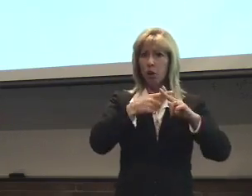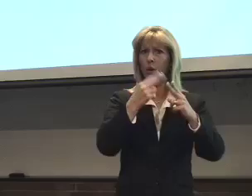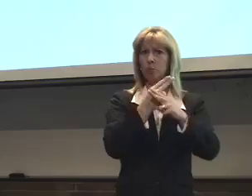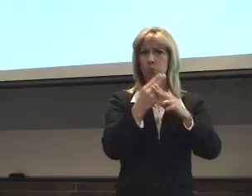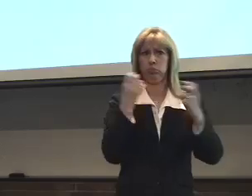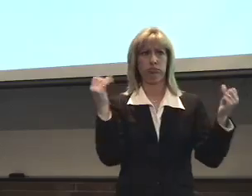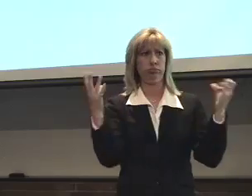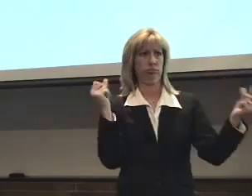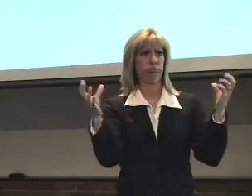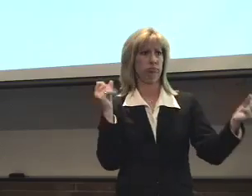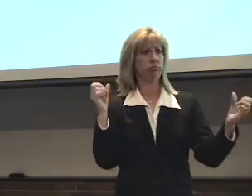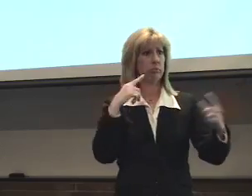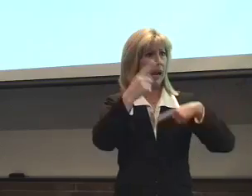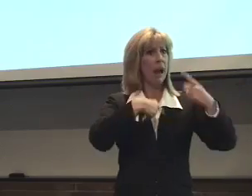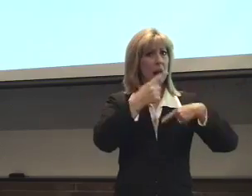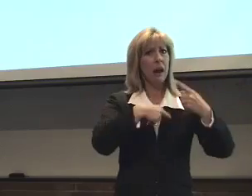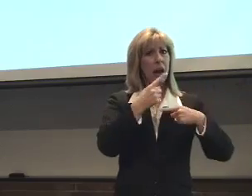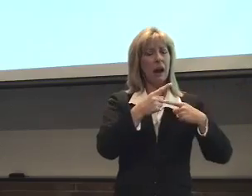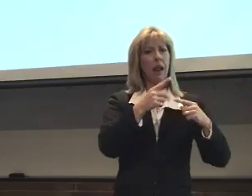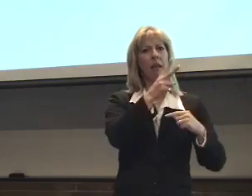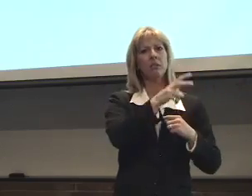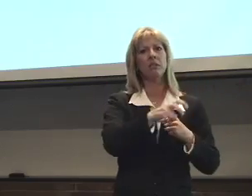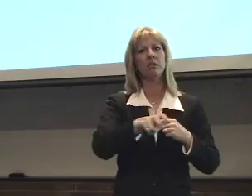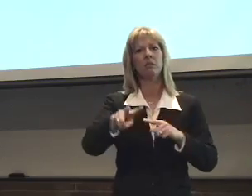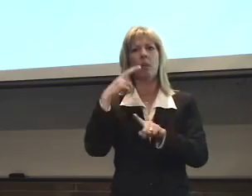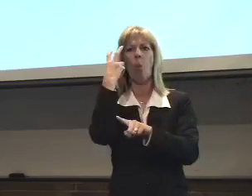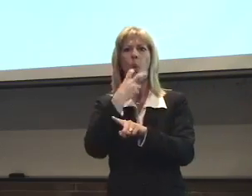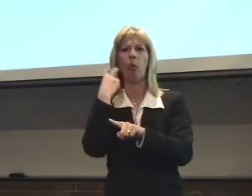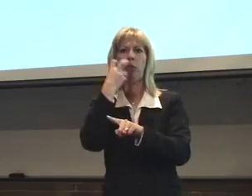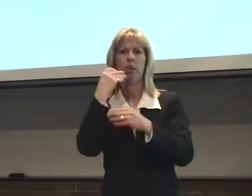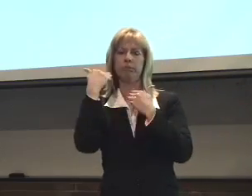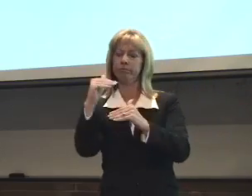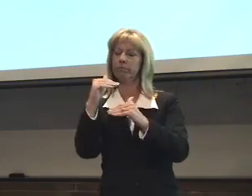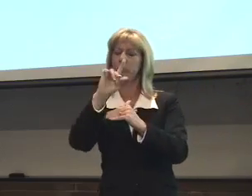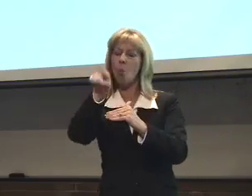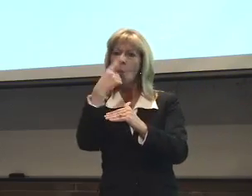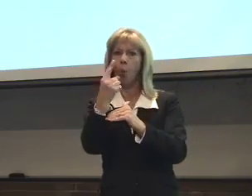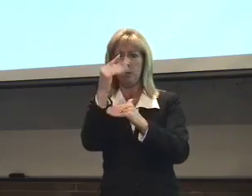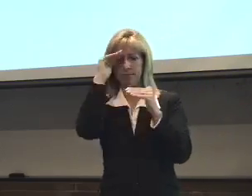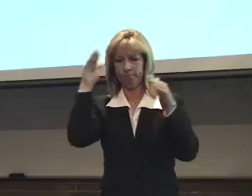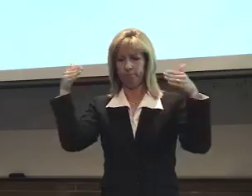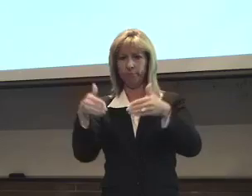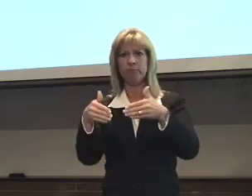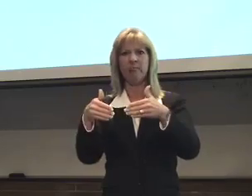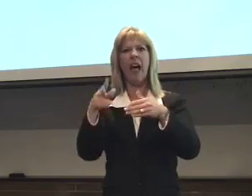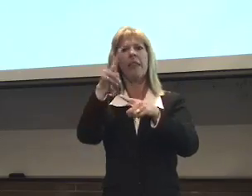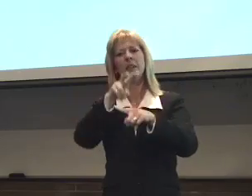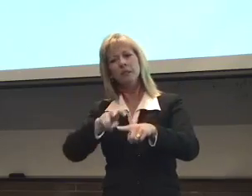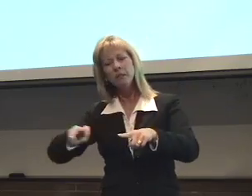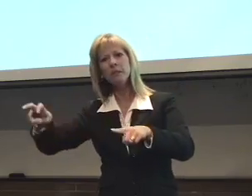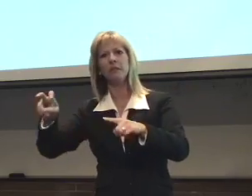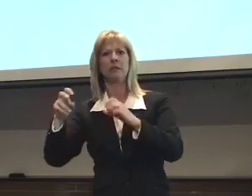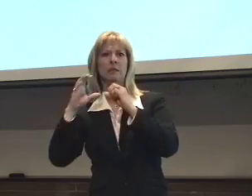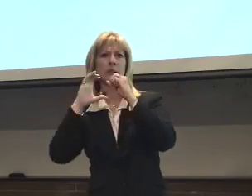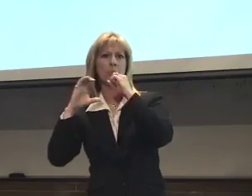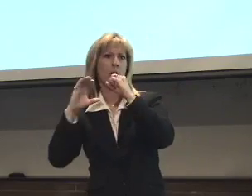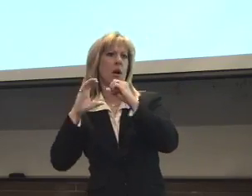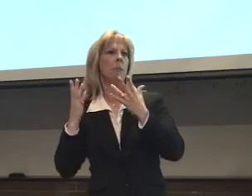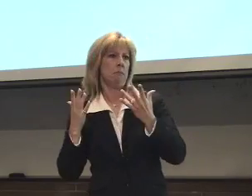course, to oral only. And then it became SimCom. Until we got this grant in place and it changed over